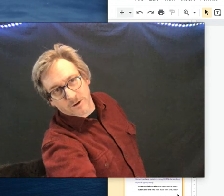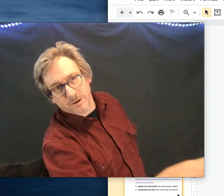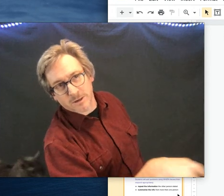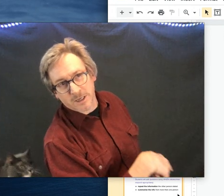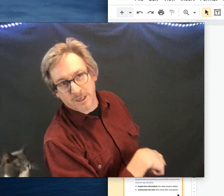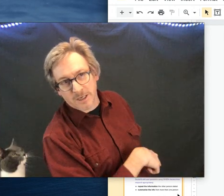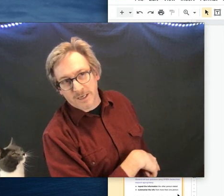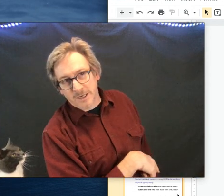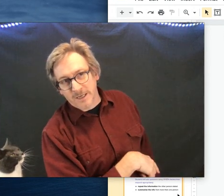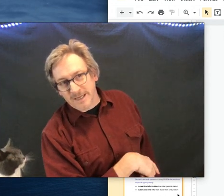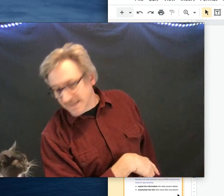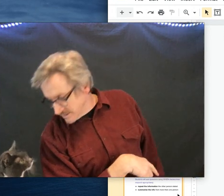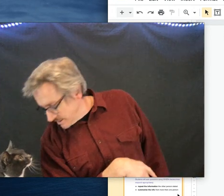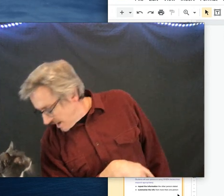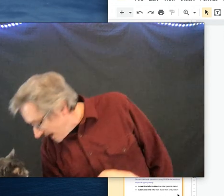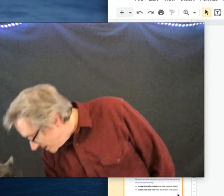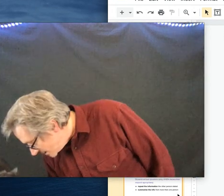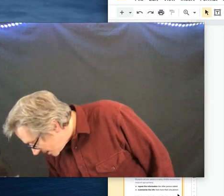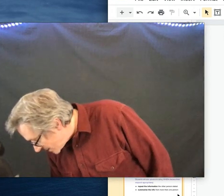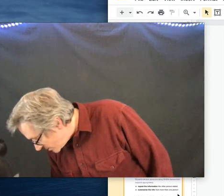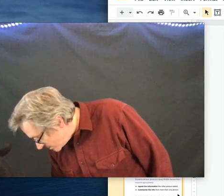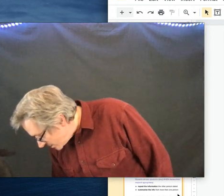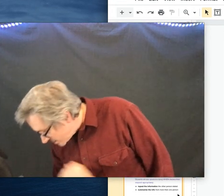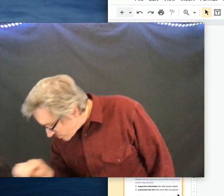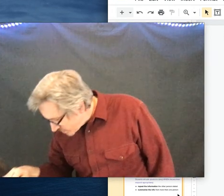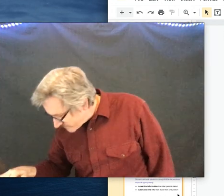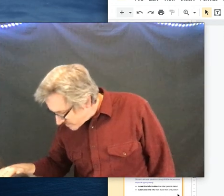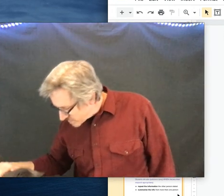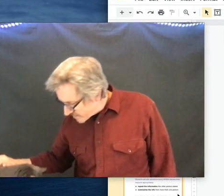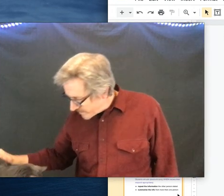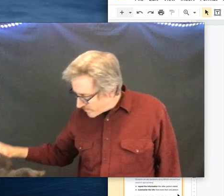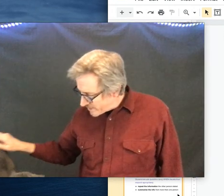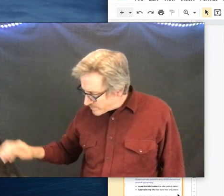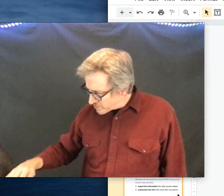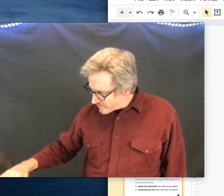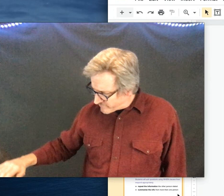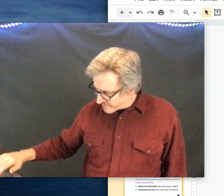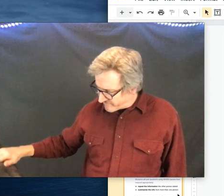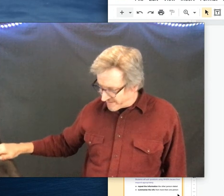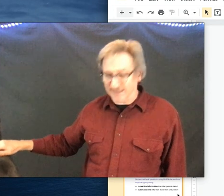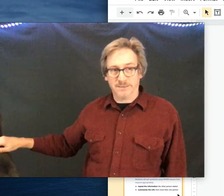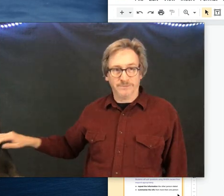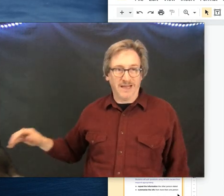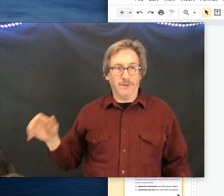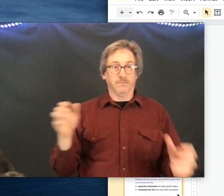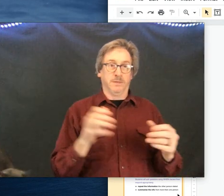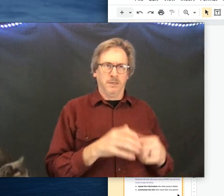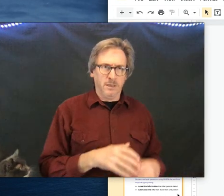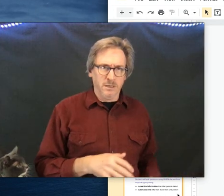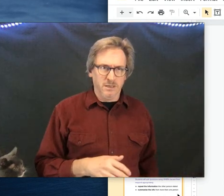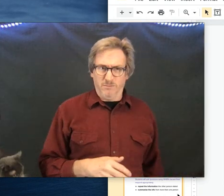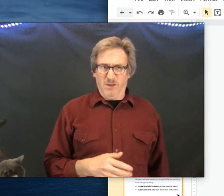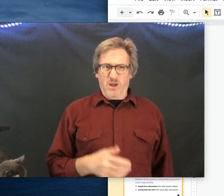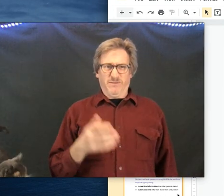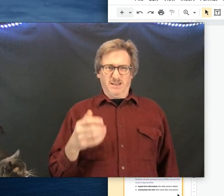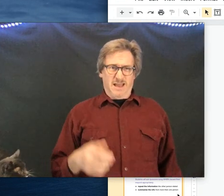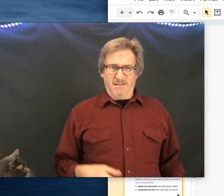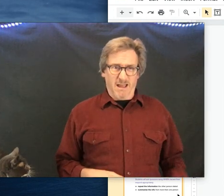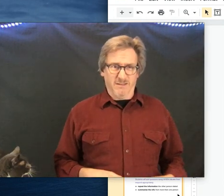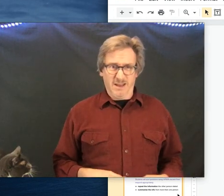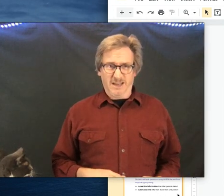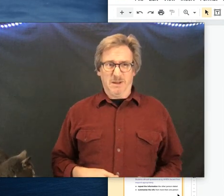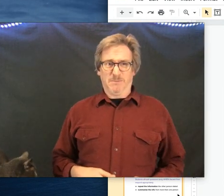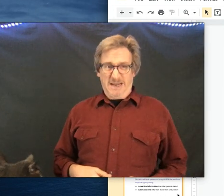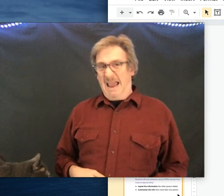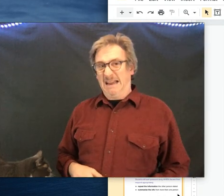right there. Yes. Hi. How are you? No, you don't have to shy away. Why do you always shy away from my face? Anyway, my wife does that.